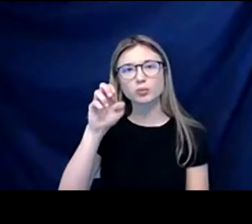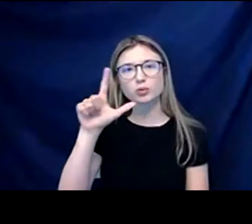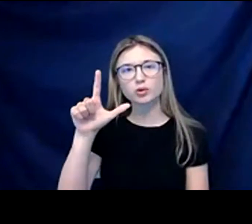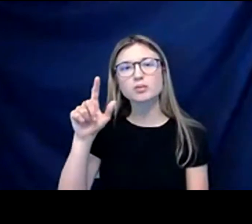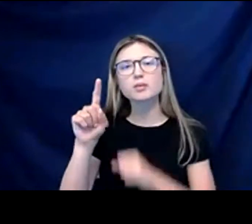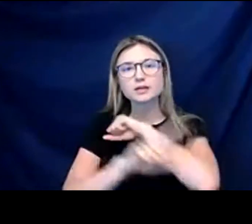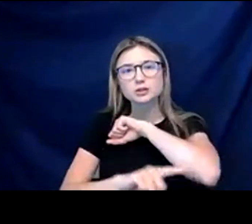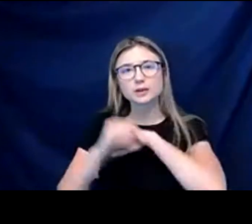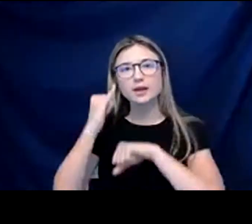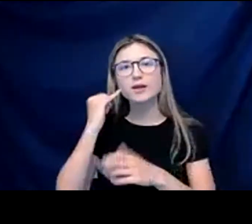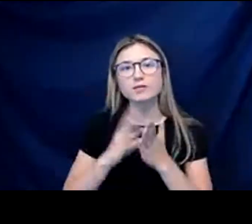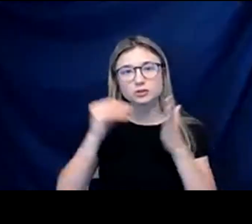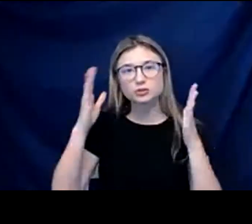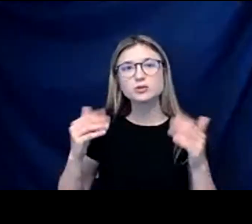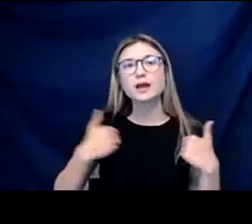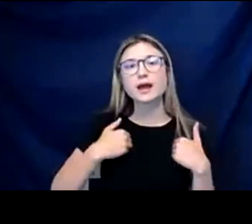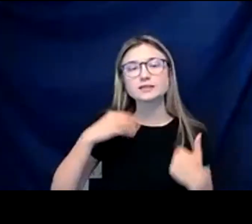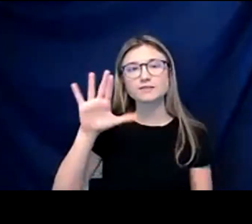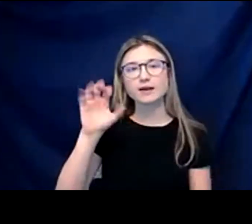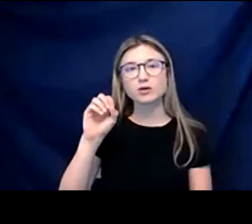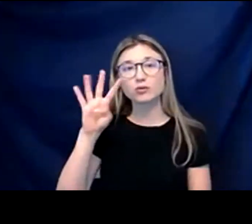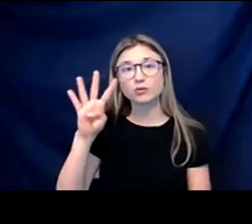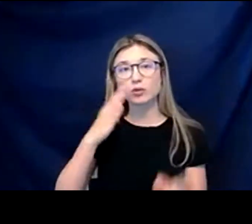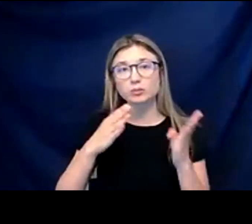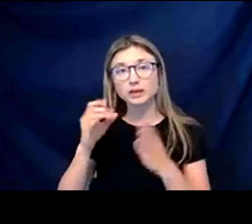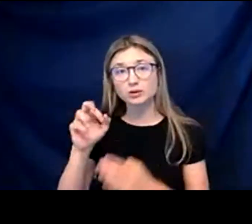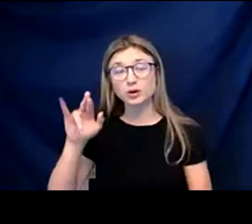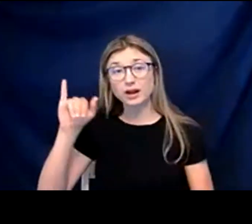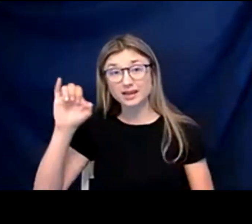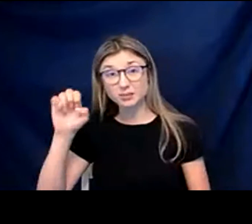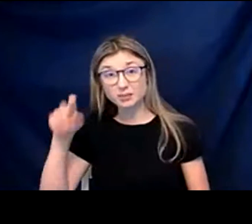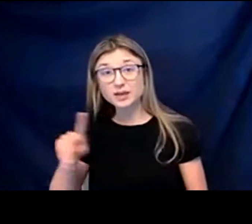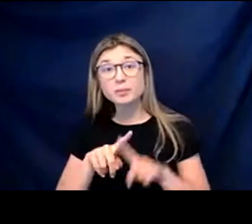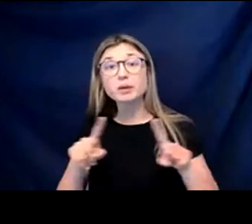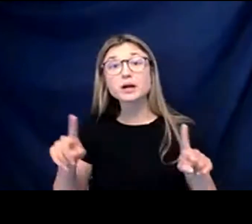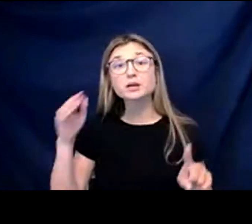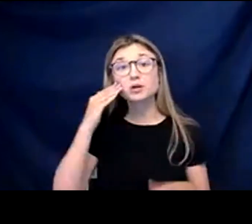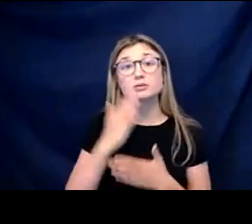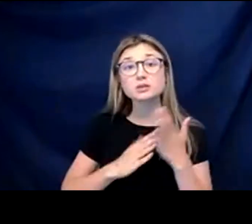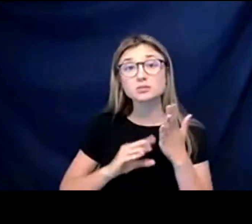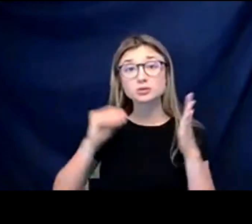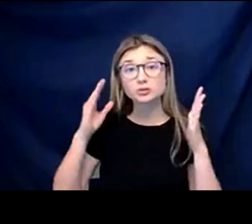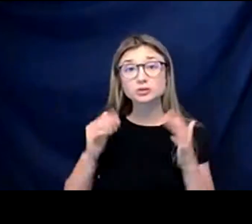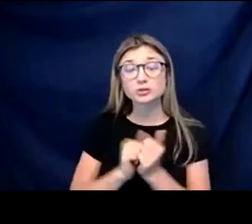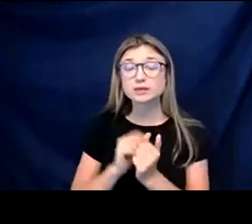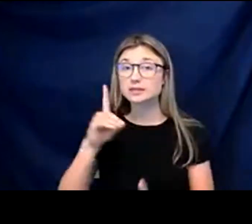has IEPs. But some students with disabilities don't have those plans. And so this